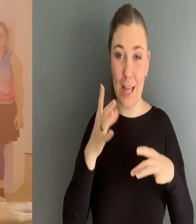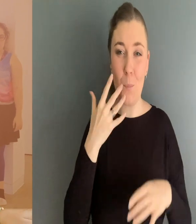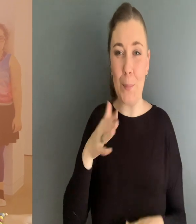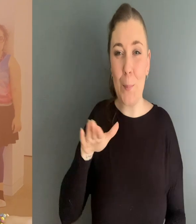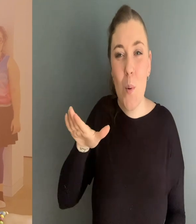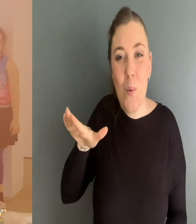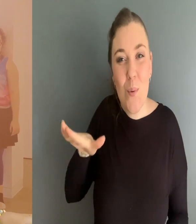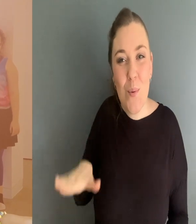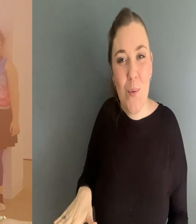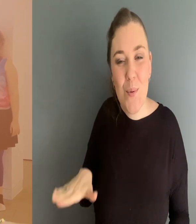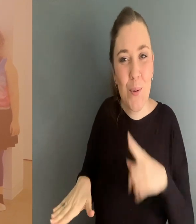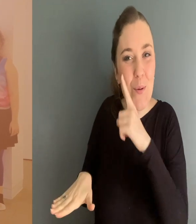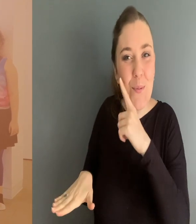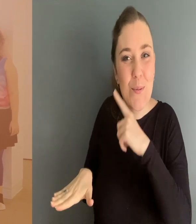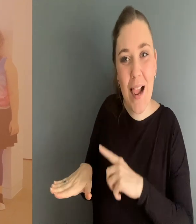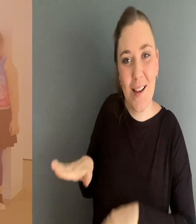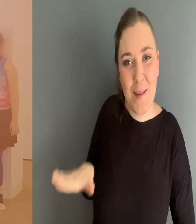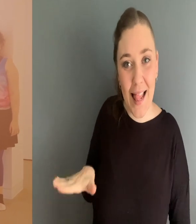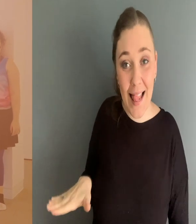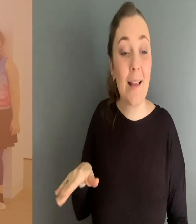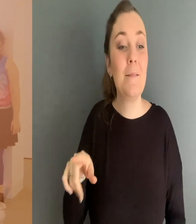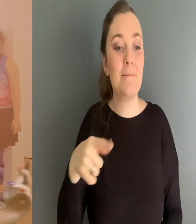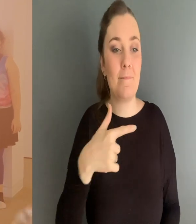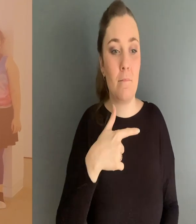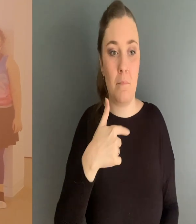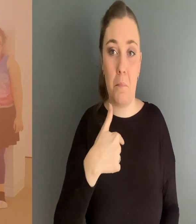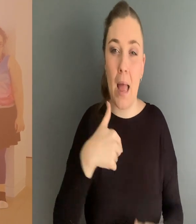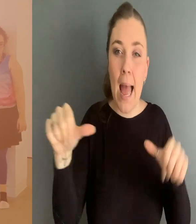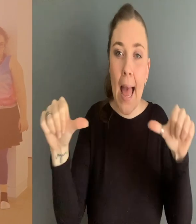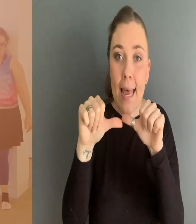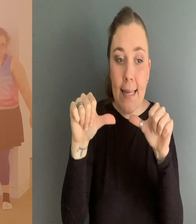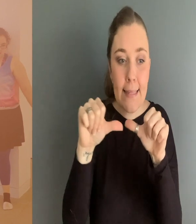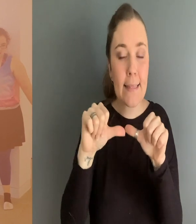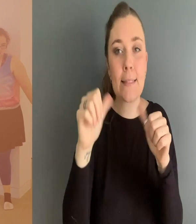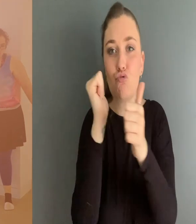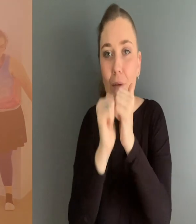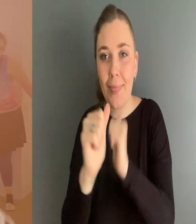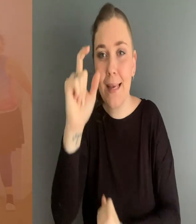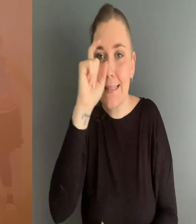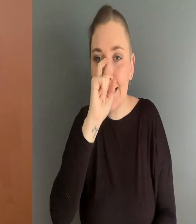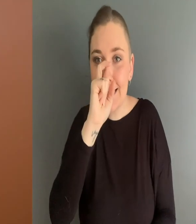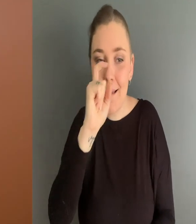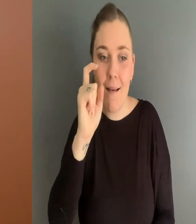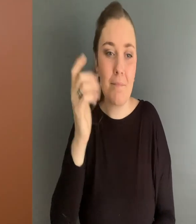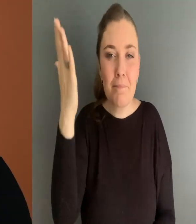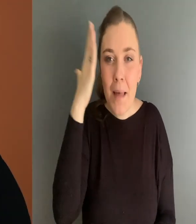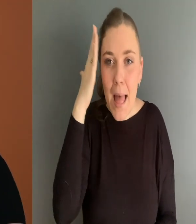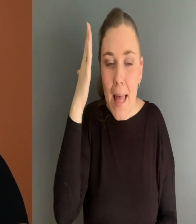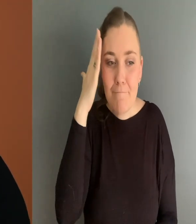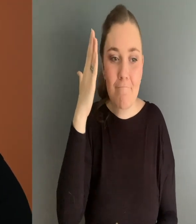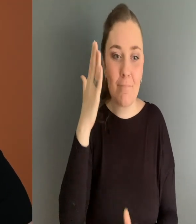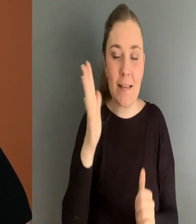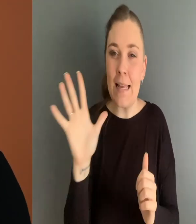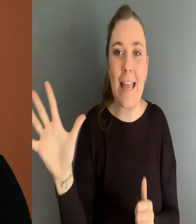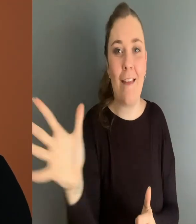a teeny tiny little girl and i had you know my auntie my brother my sister my mom and